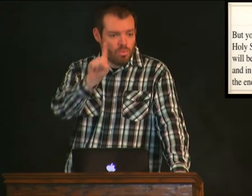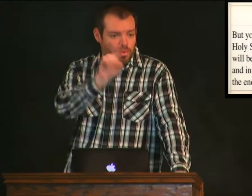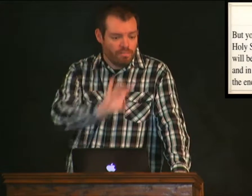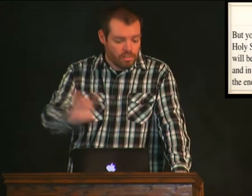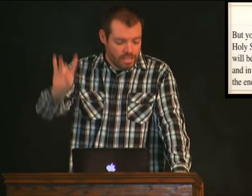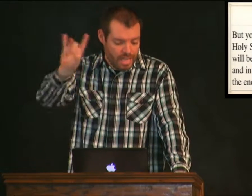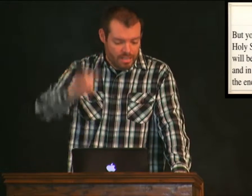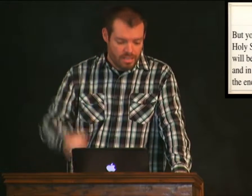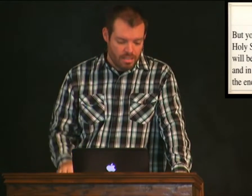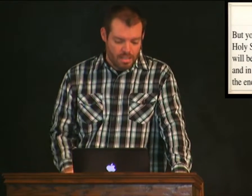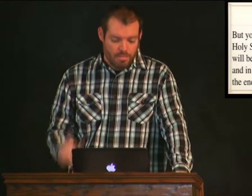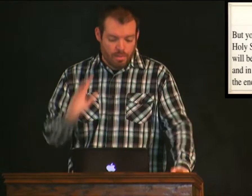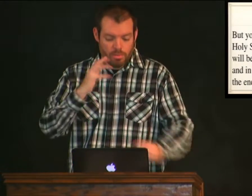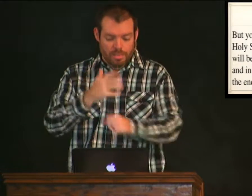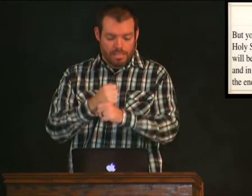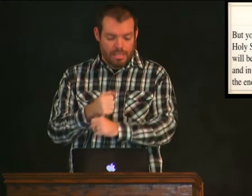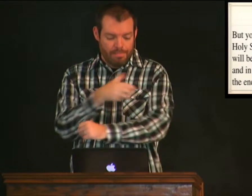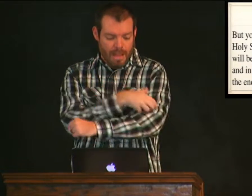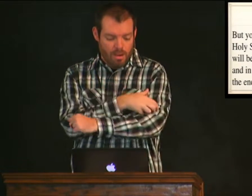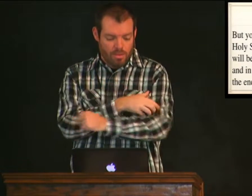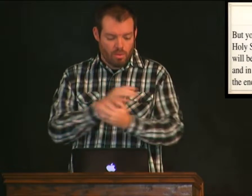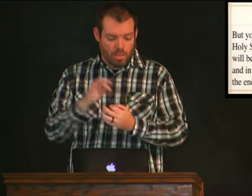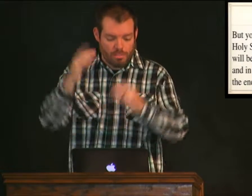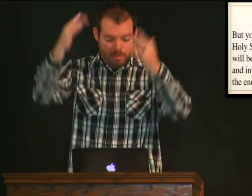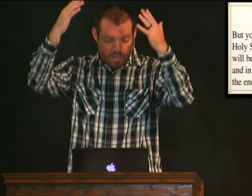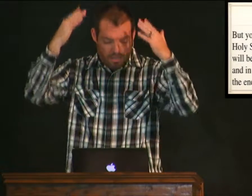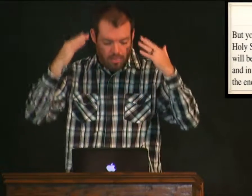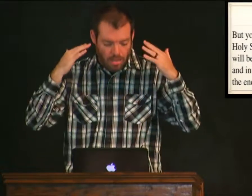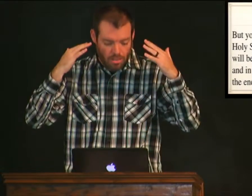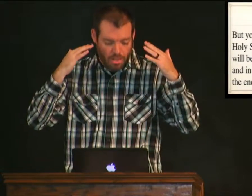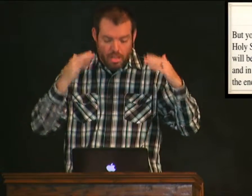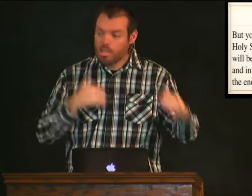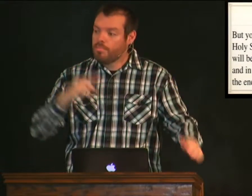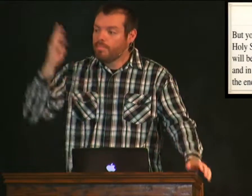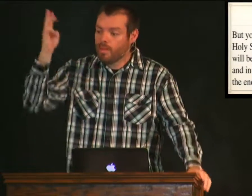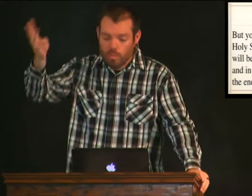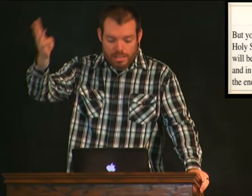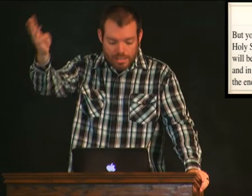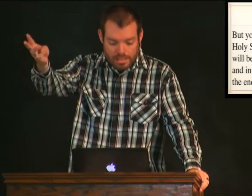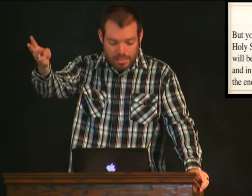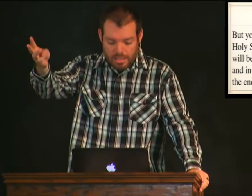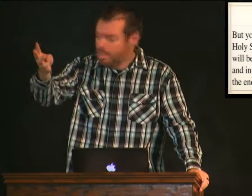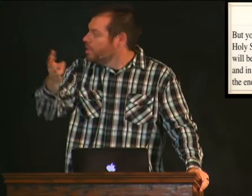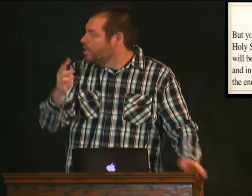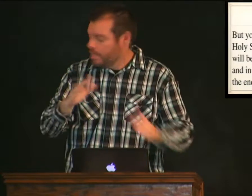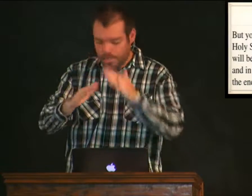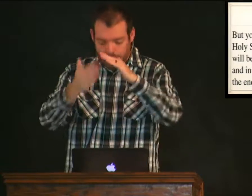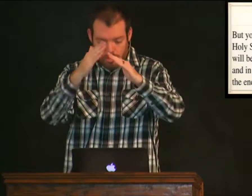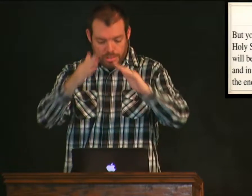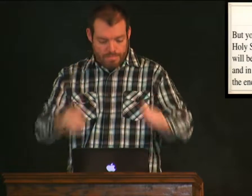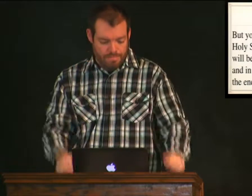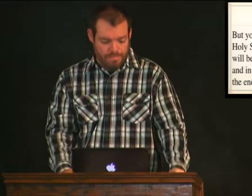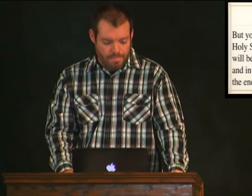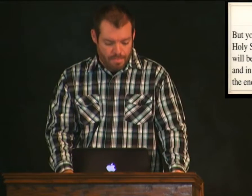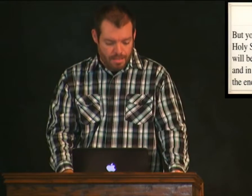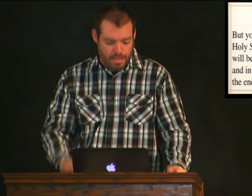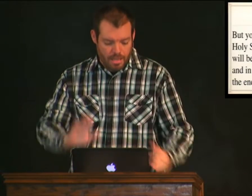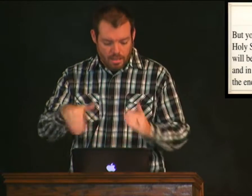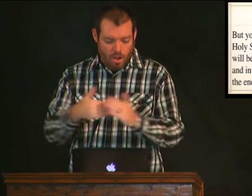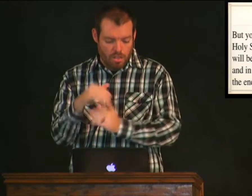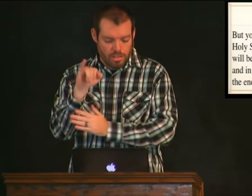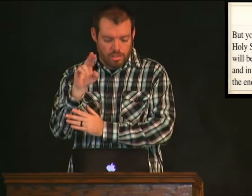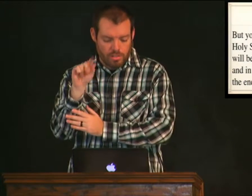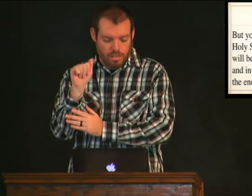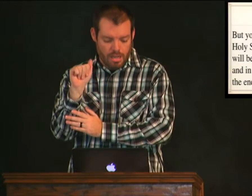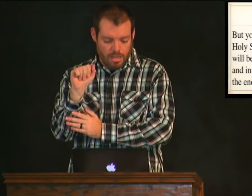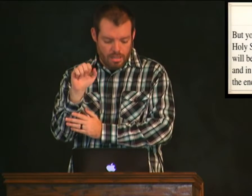Acts chapter 1, verse 8. When you receive power, the Holy Spirit comes upon you. You'll be my witnesses in Jerusalem